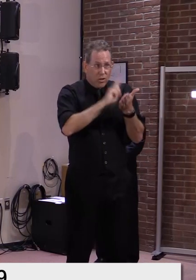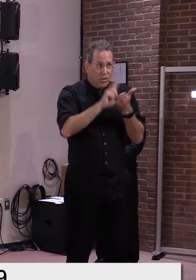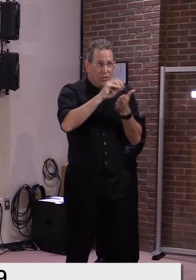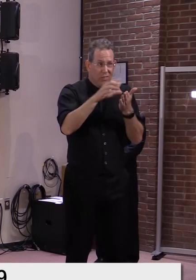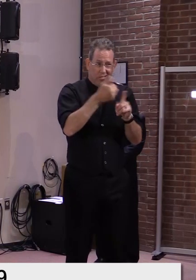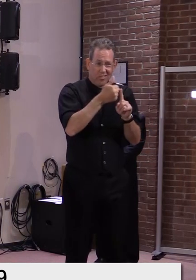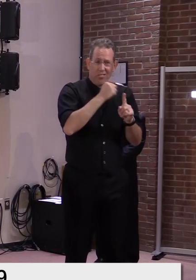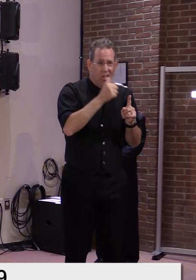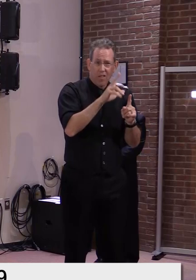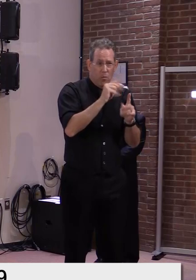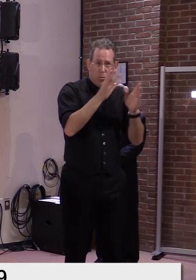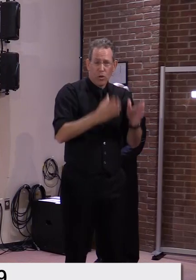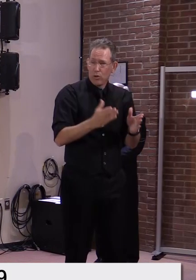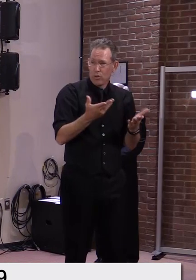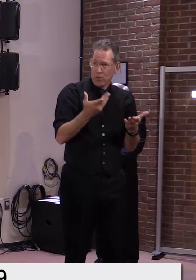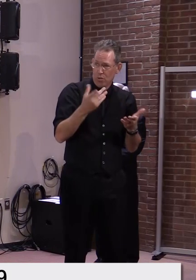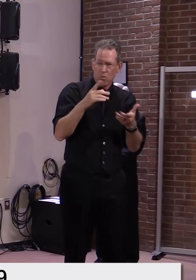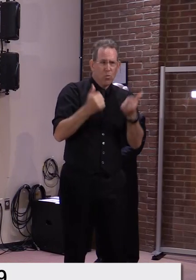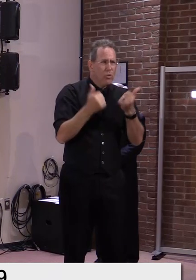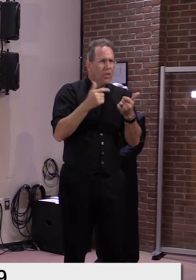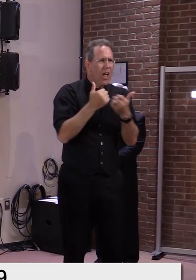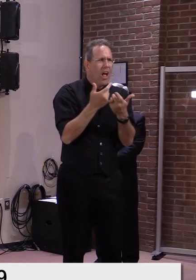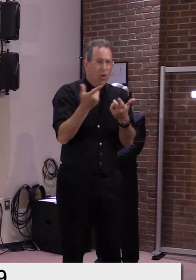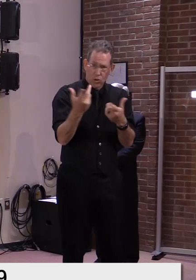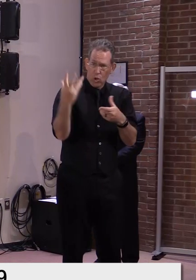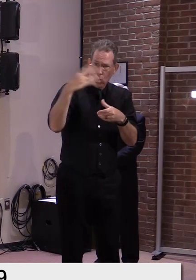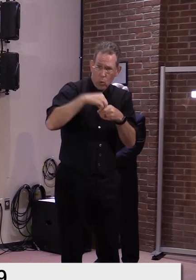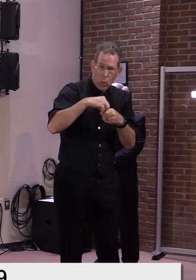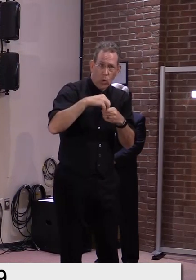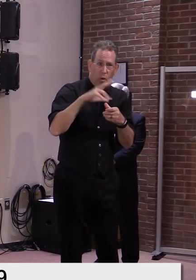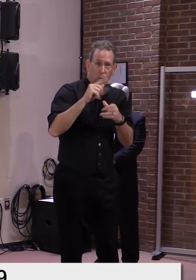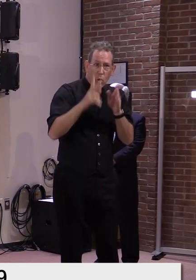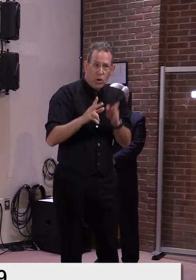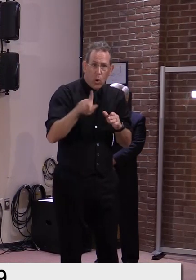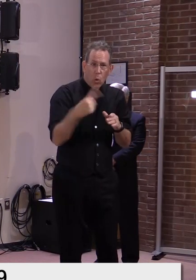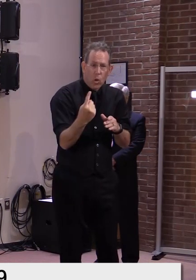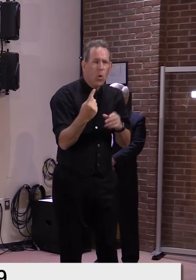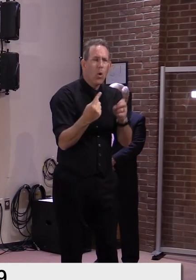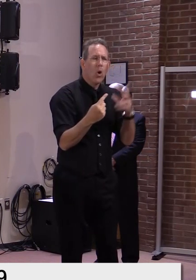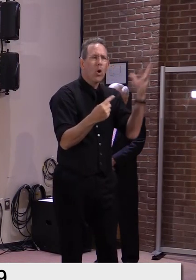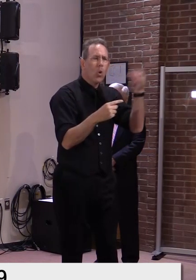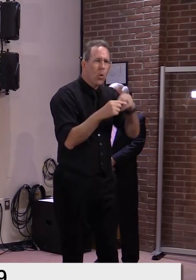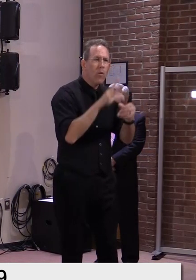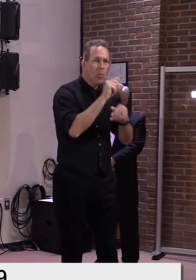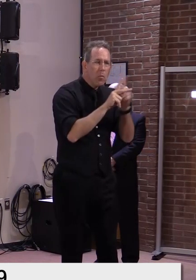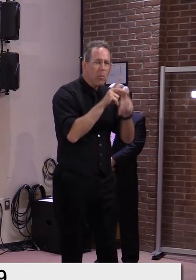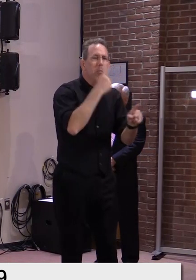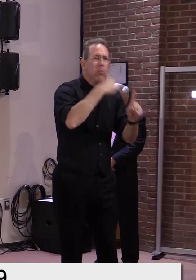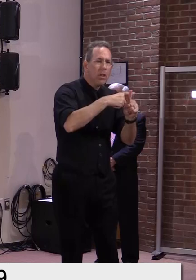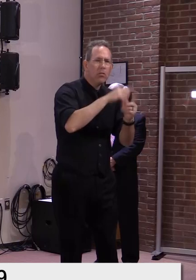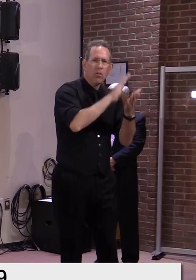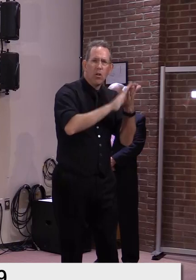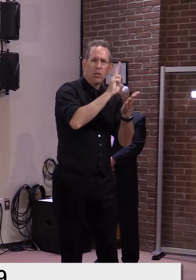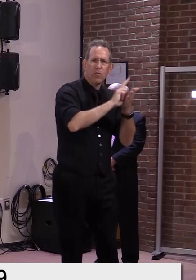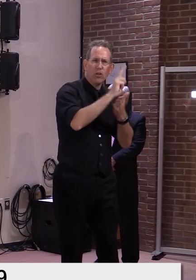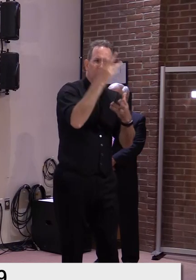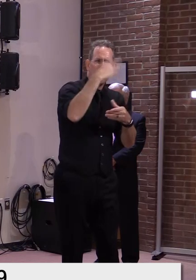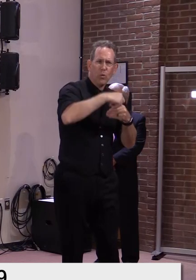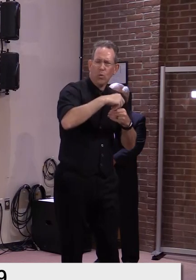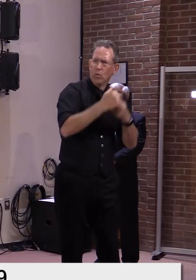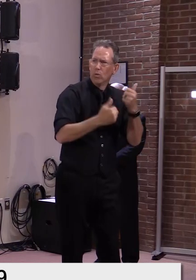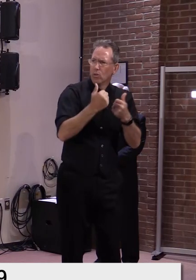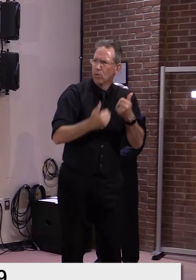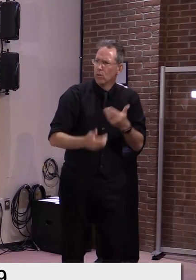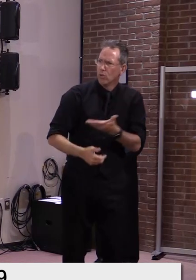they're part of the general population? Do you separate them out so you can get to that number? Yeah, we do separate them out. It's just Vermonters